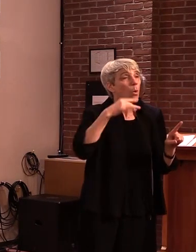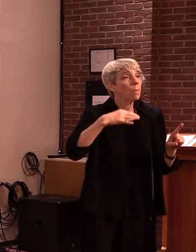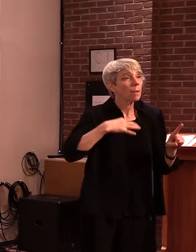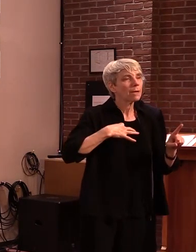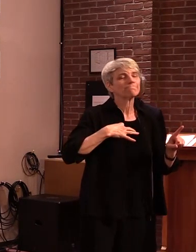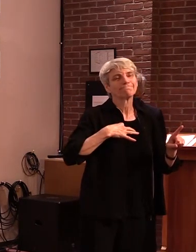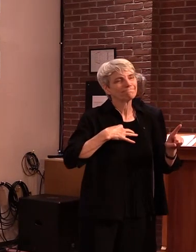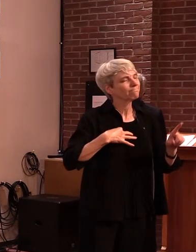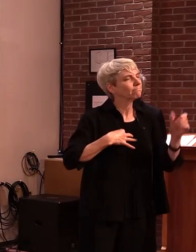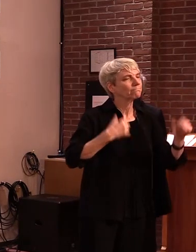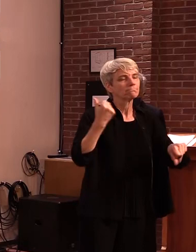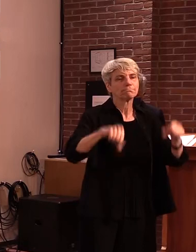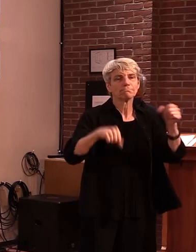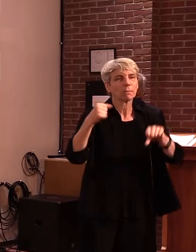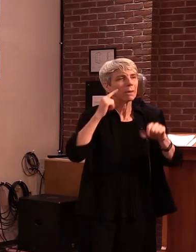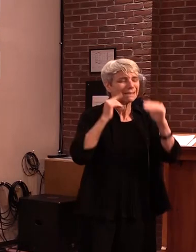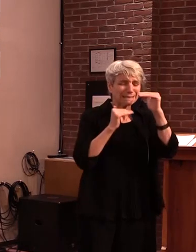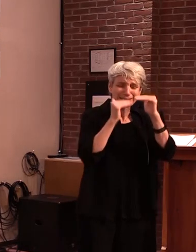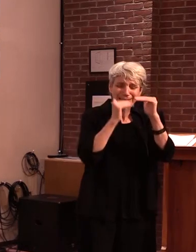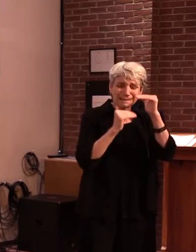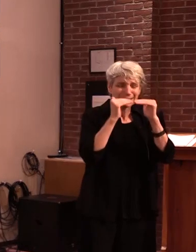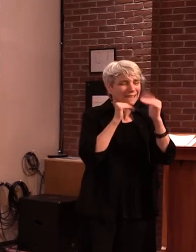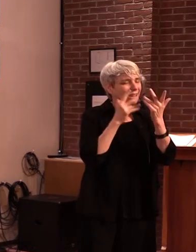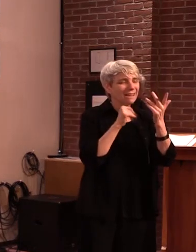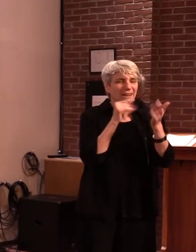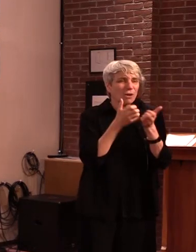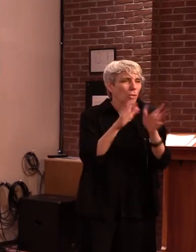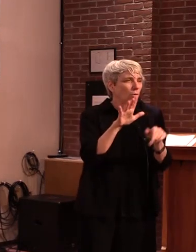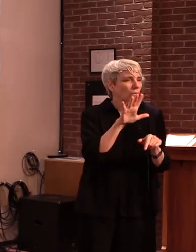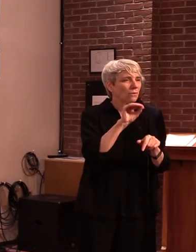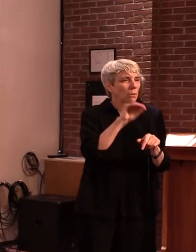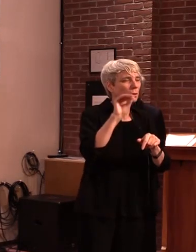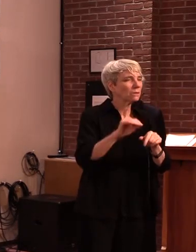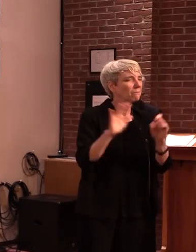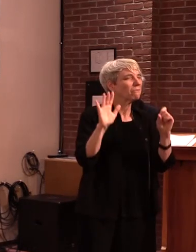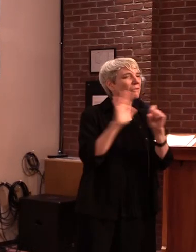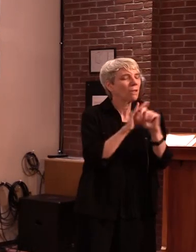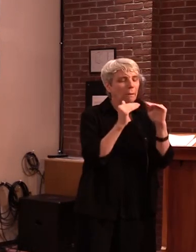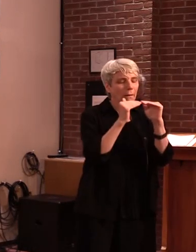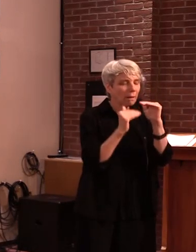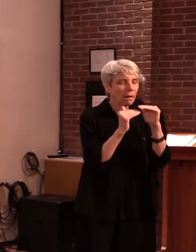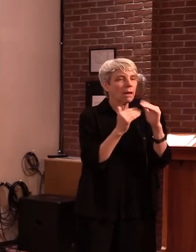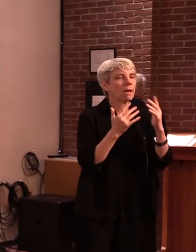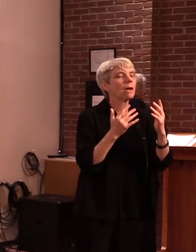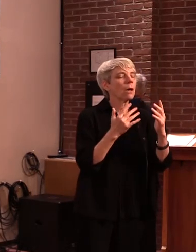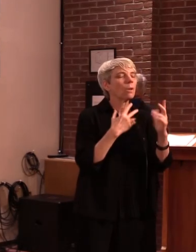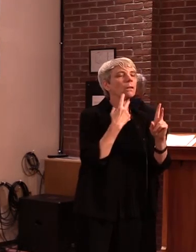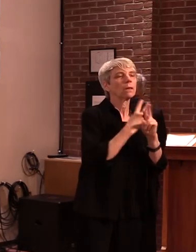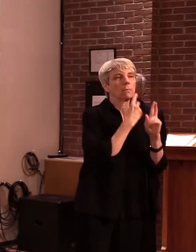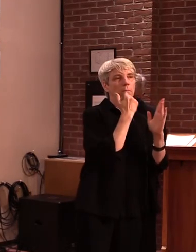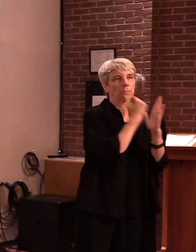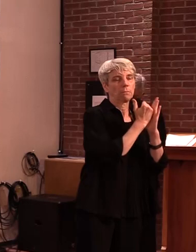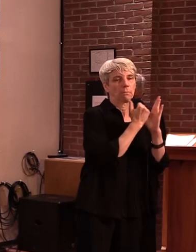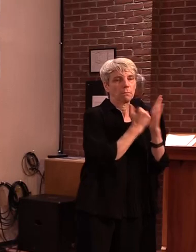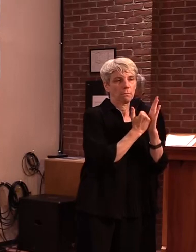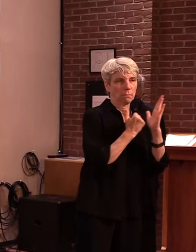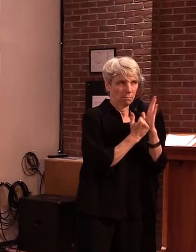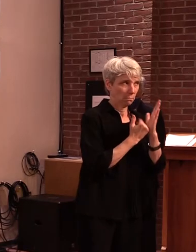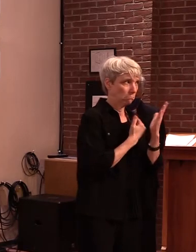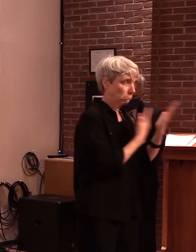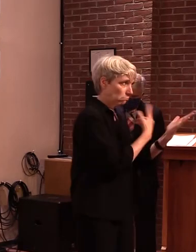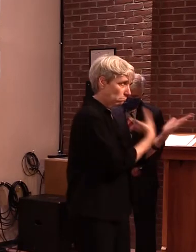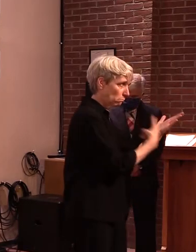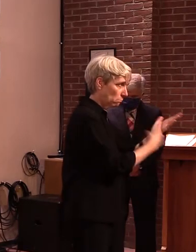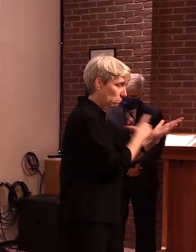that are arguably, you know, not qualifying for something that's really close, and you know, we'll have those conversations as